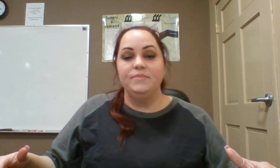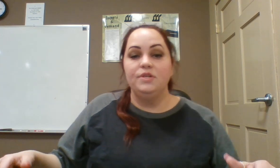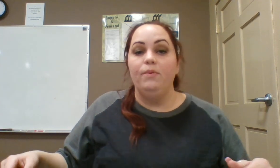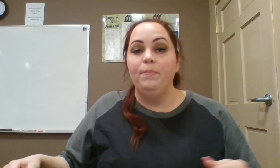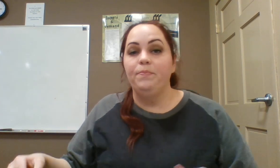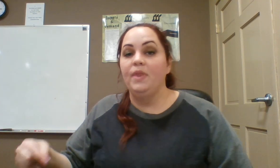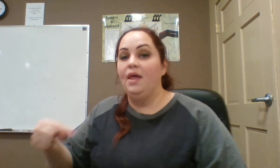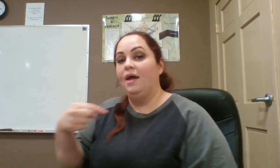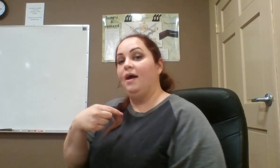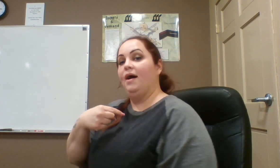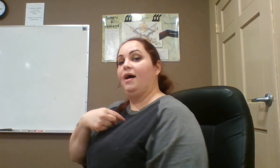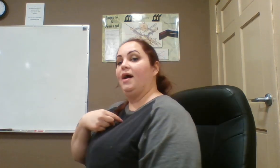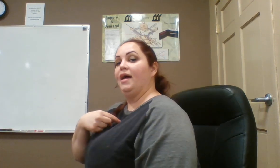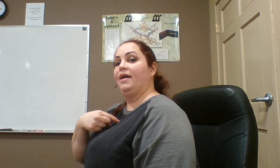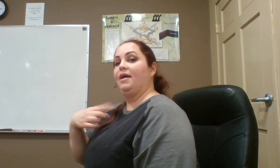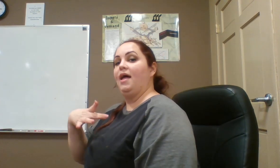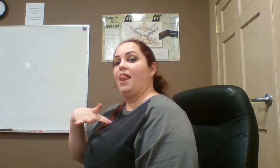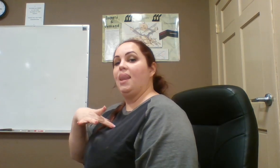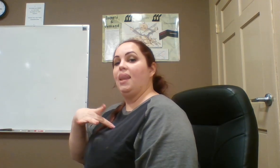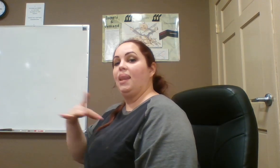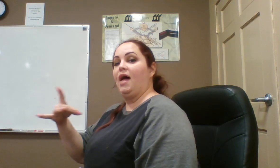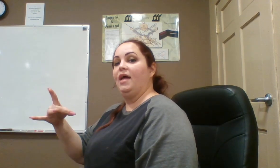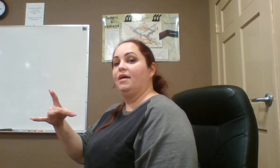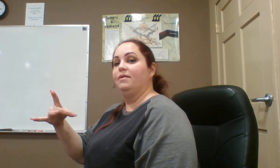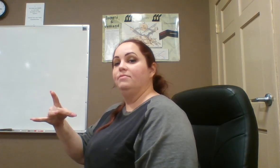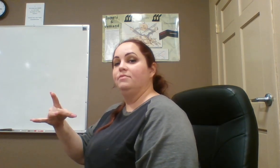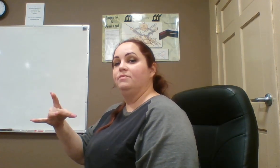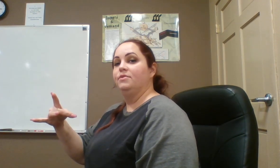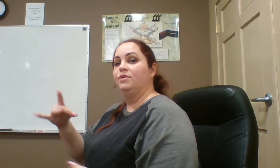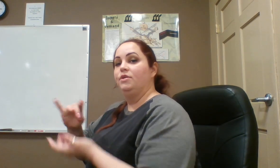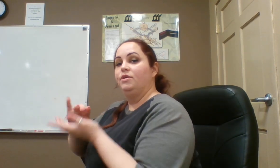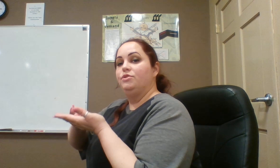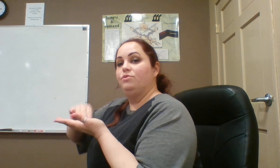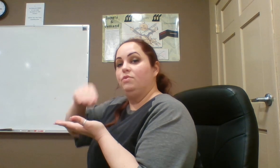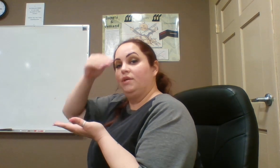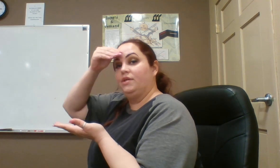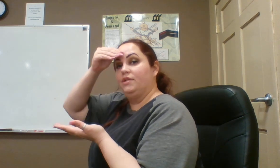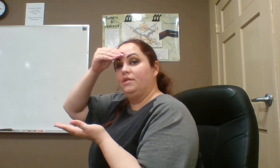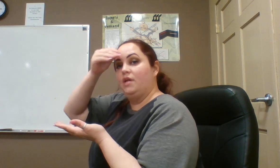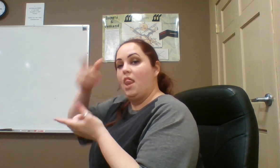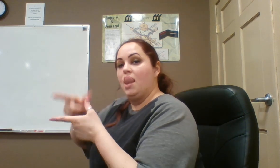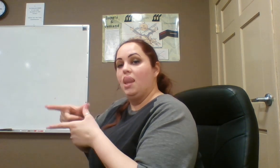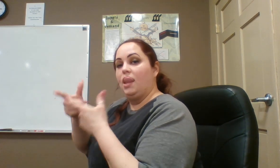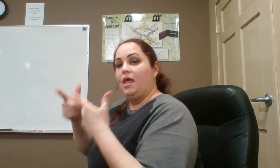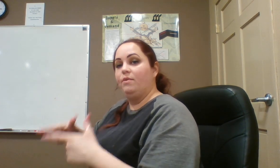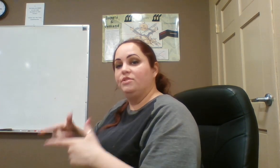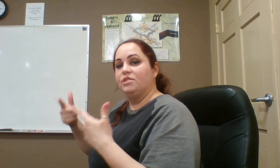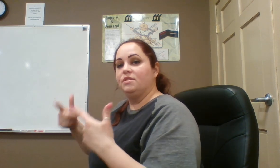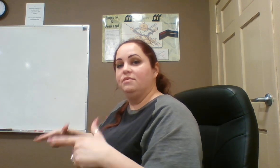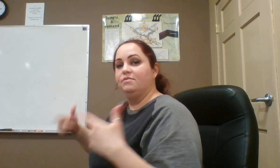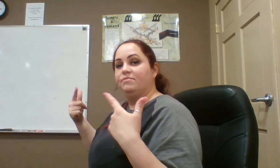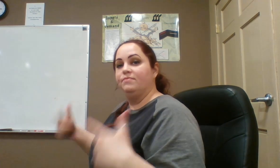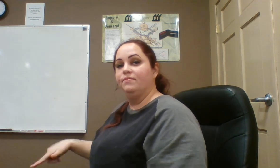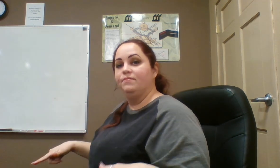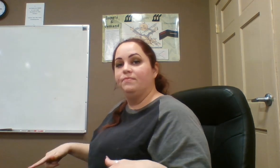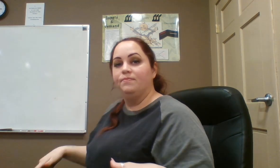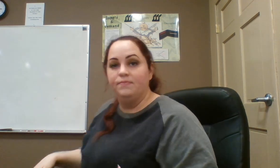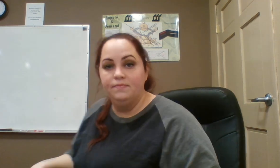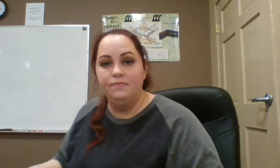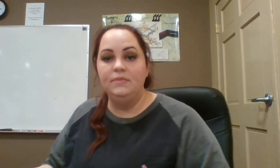So I like to learn languages. This